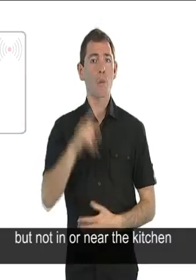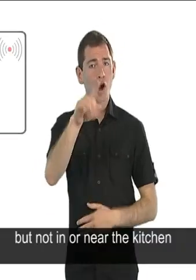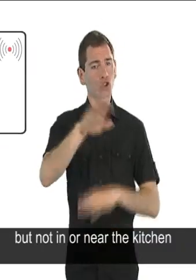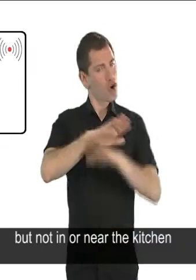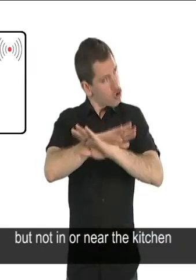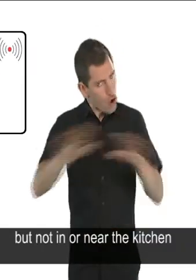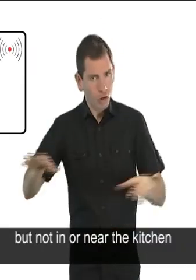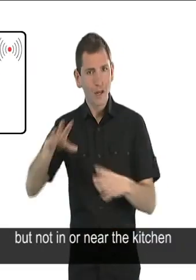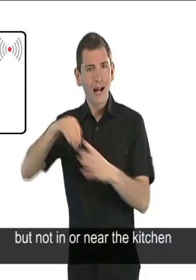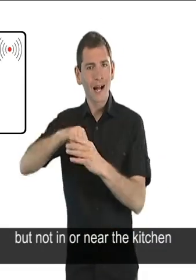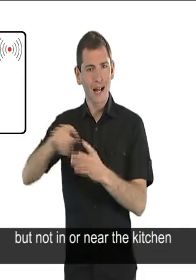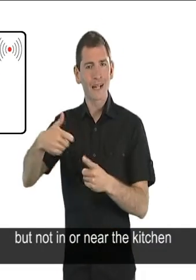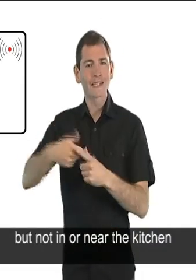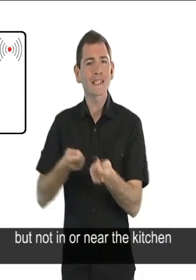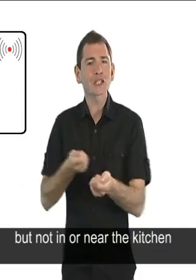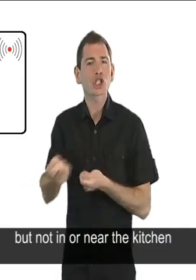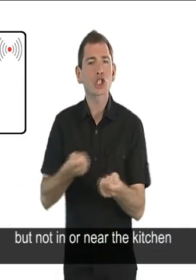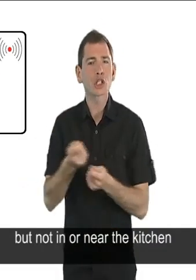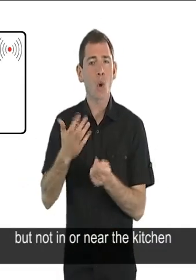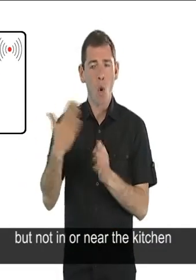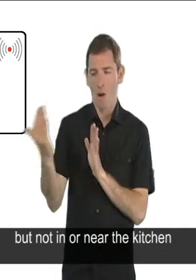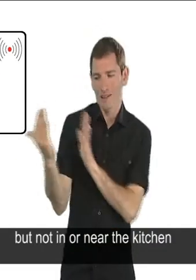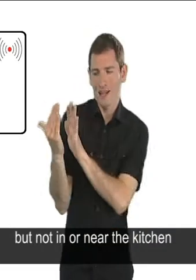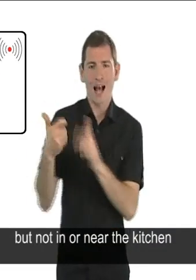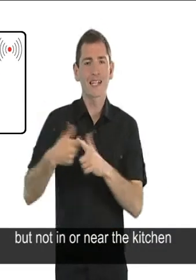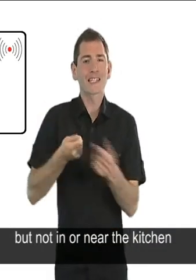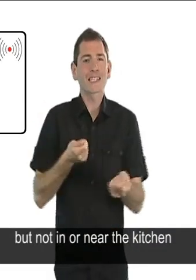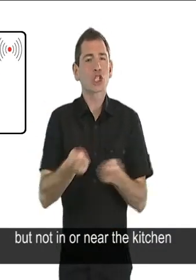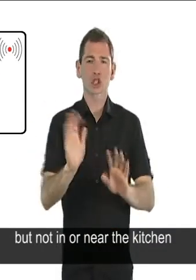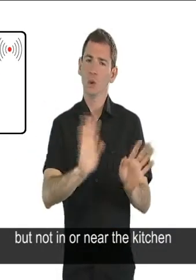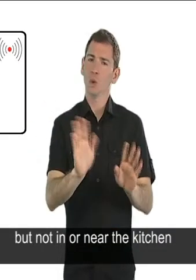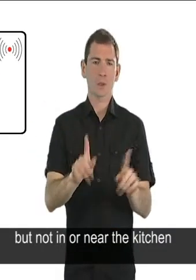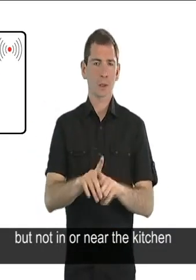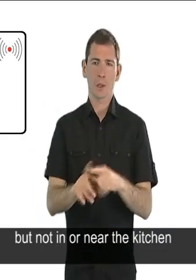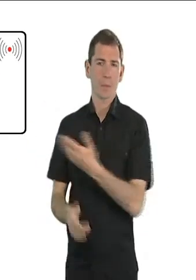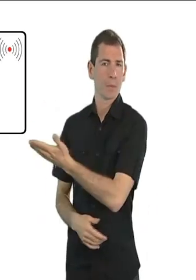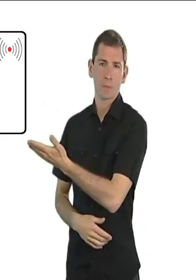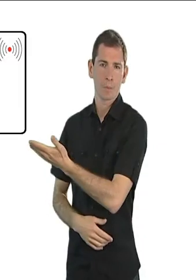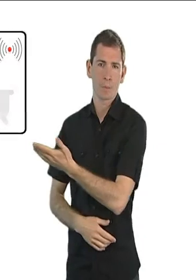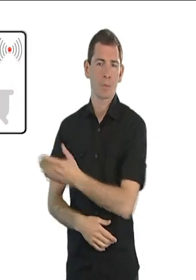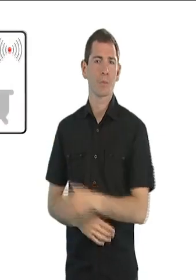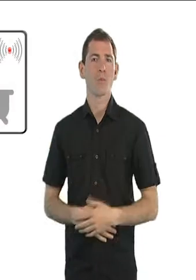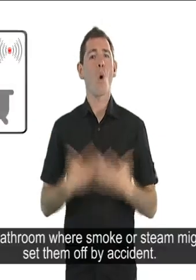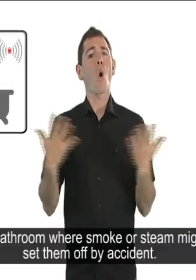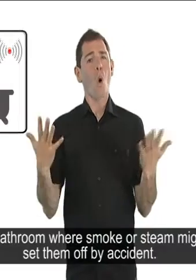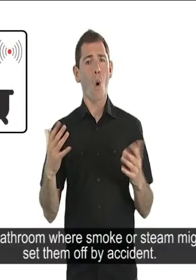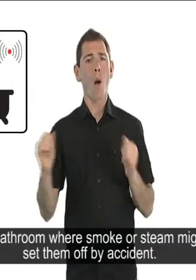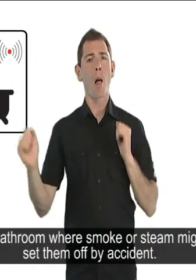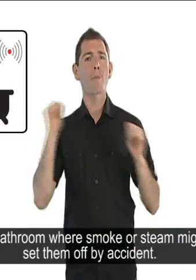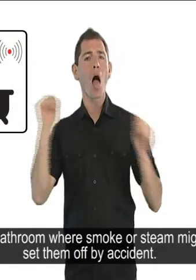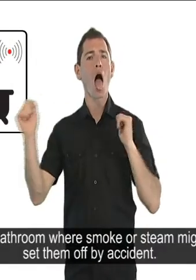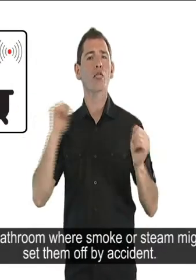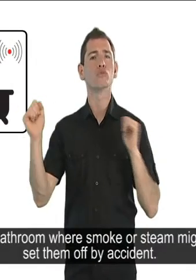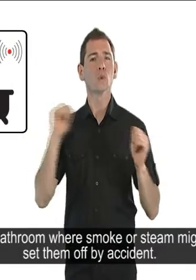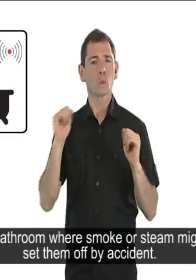but not in or near the kitchen or bathroom, where smoke or steam might set them off